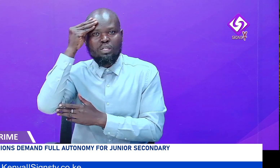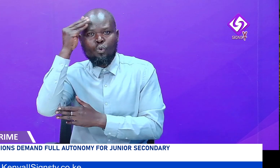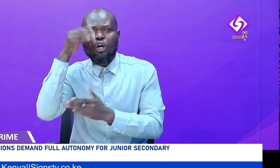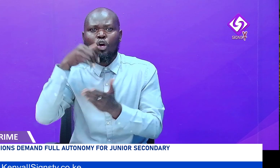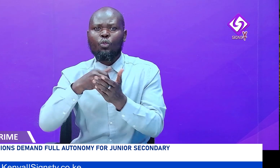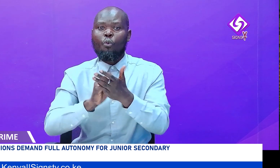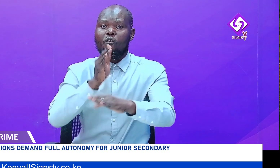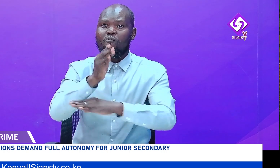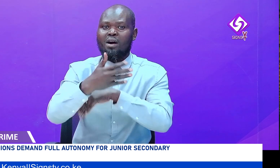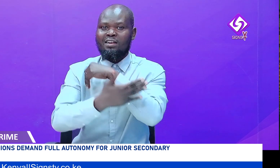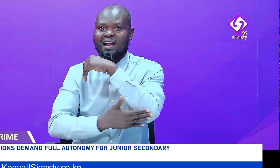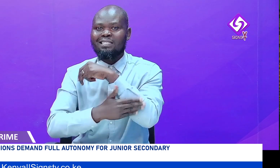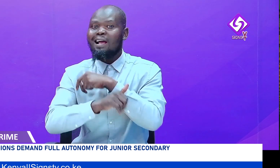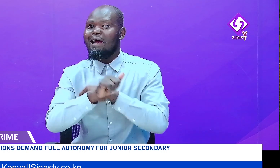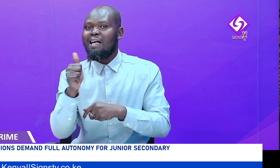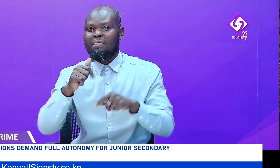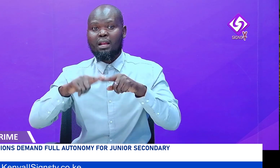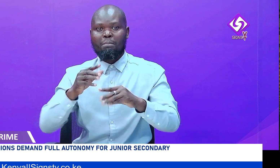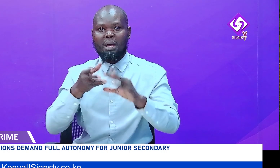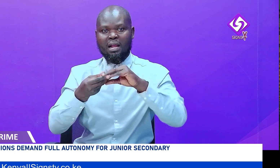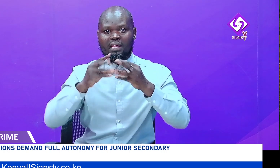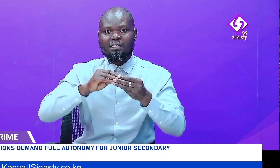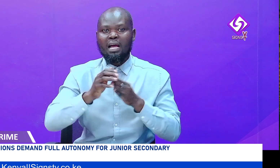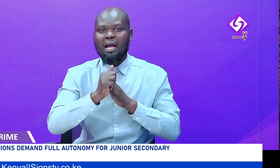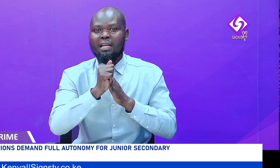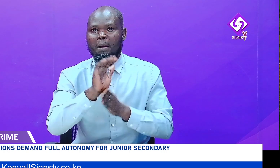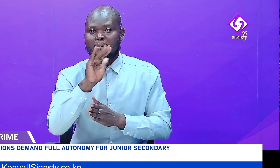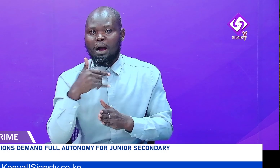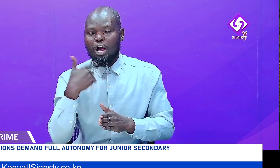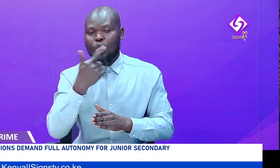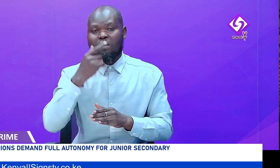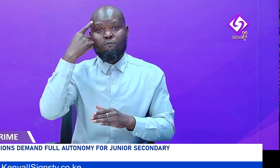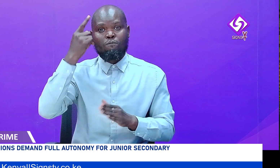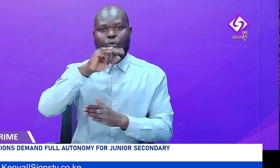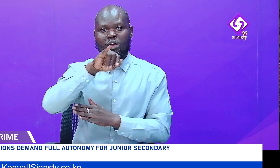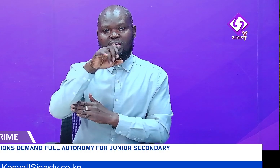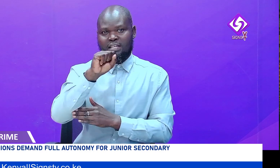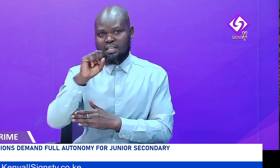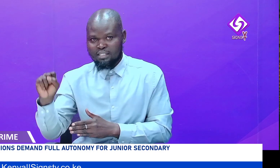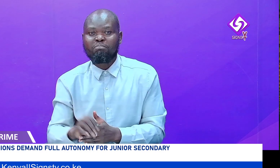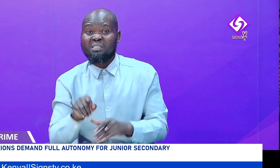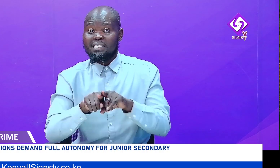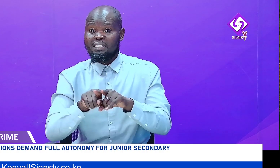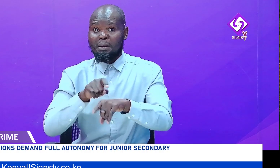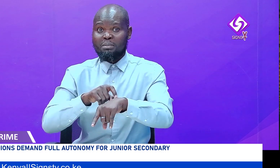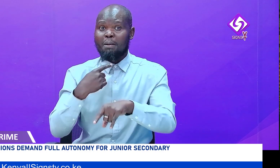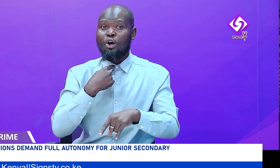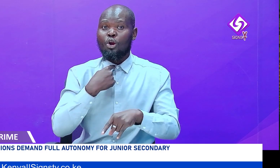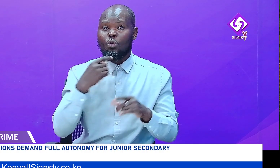JSS educators across the country, is demanding the creation of a distinctive administrative framework for